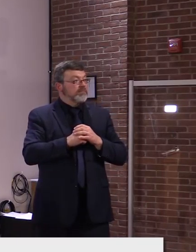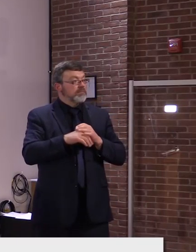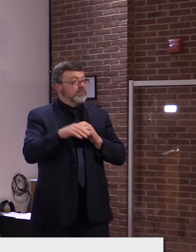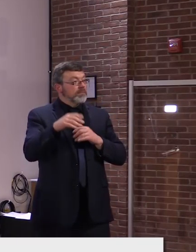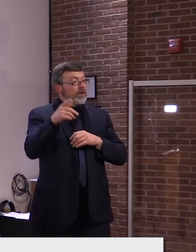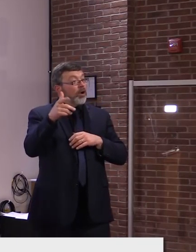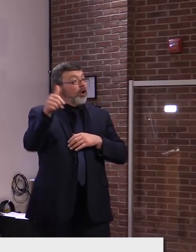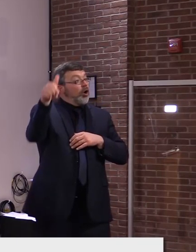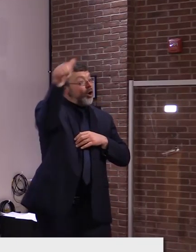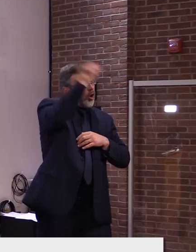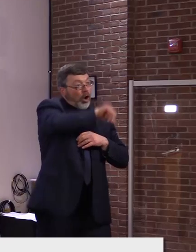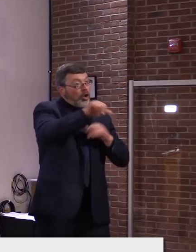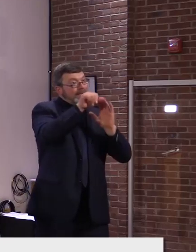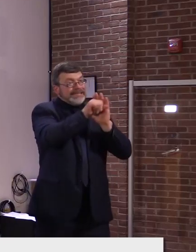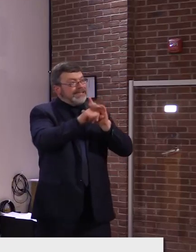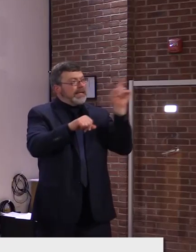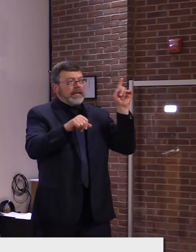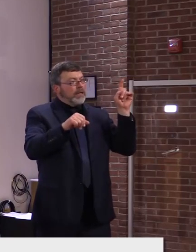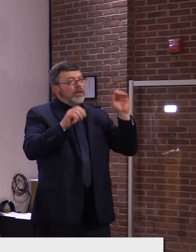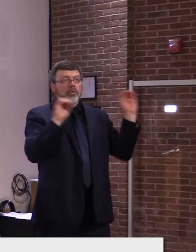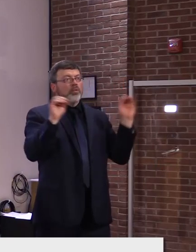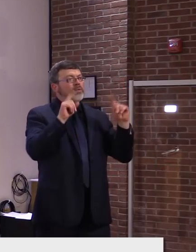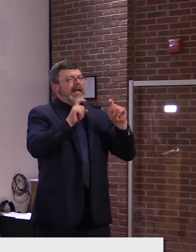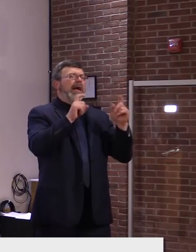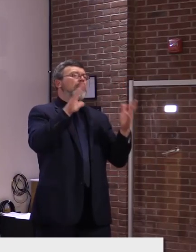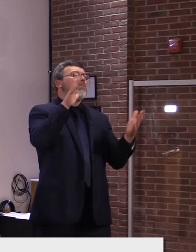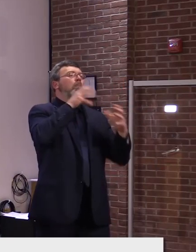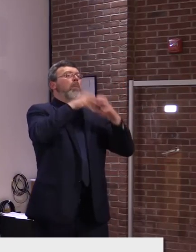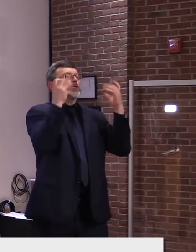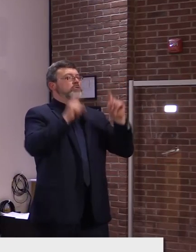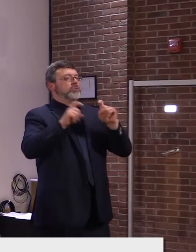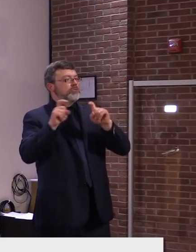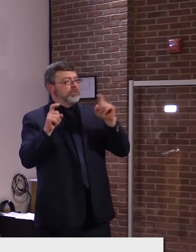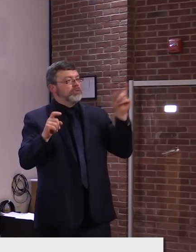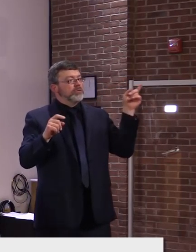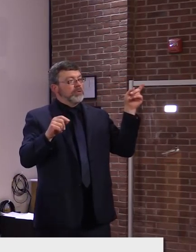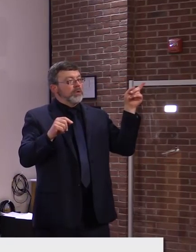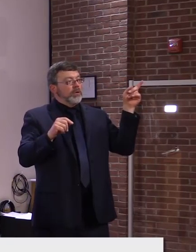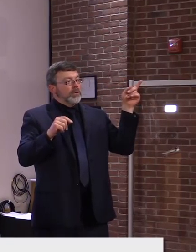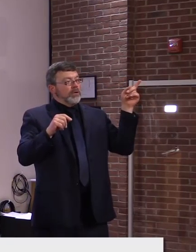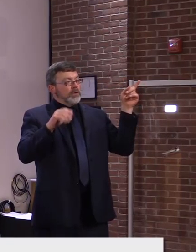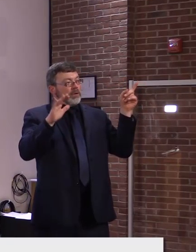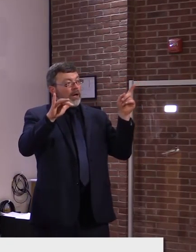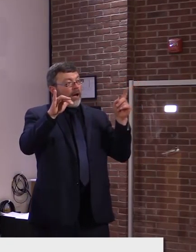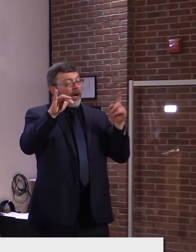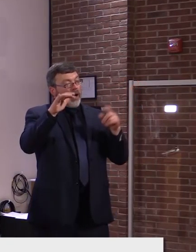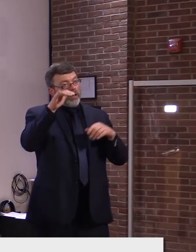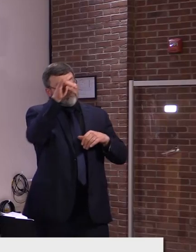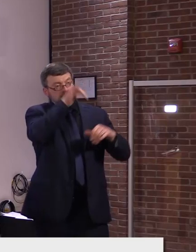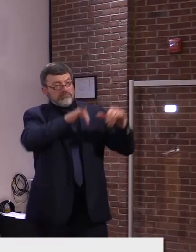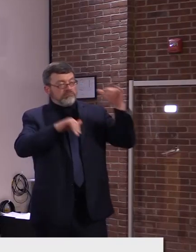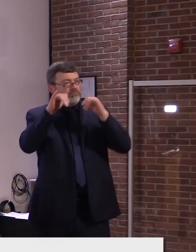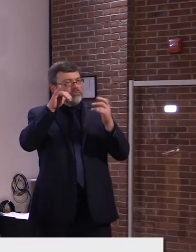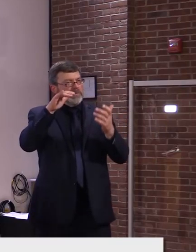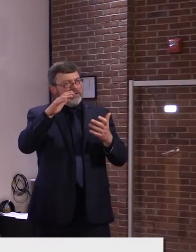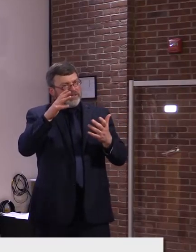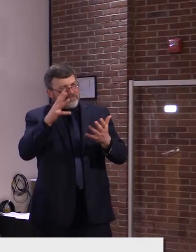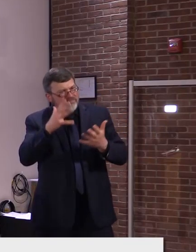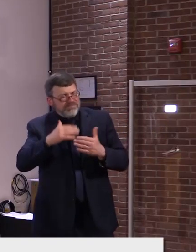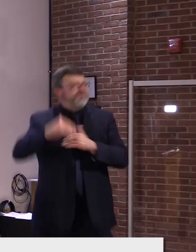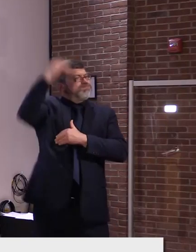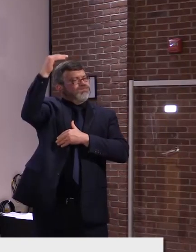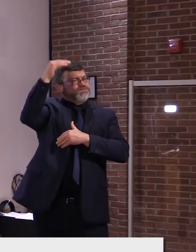25-fold in the number of tests done per day. And then finally, going along with that low percent